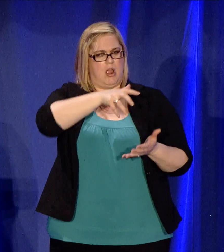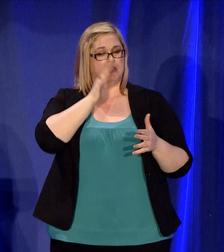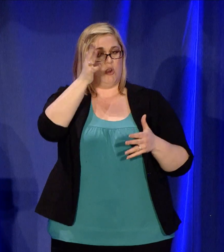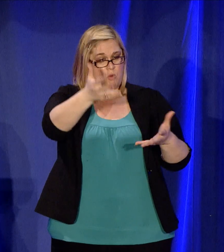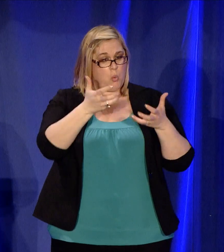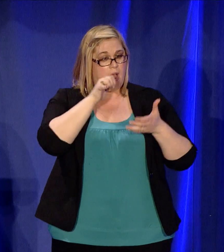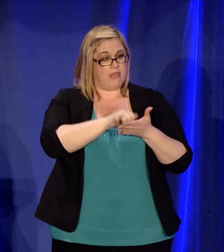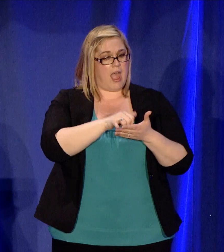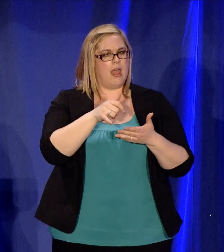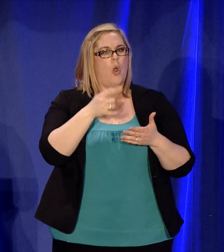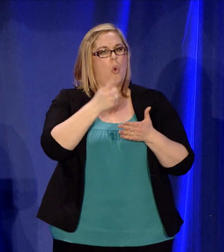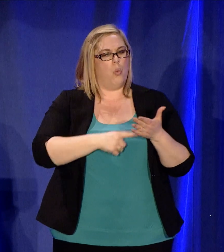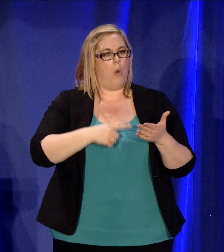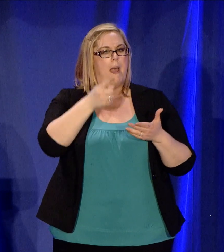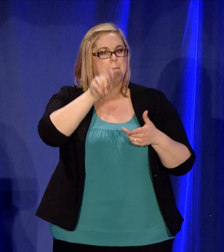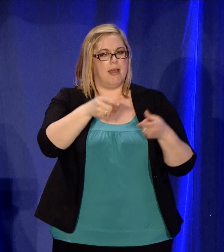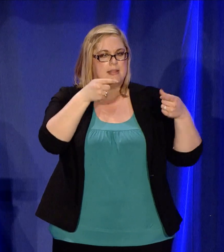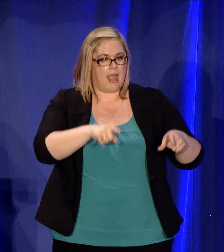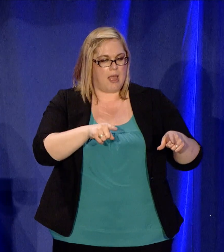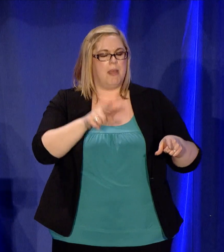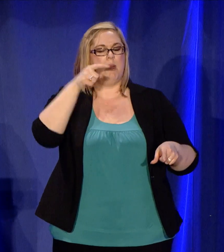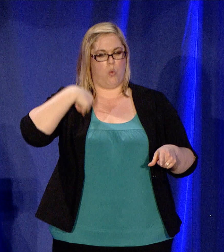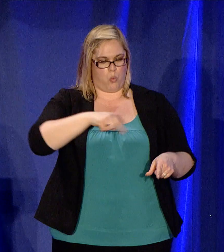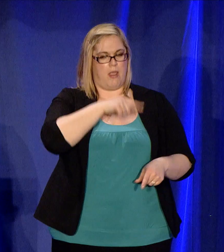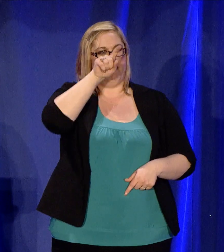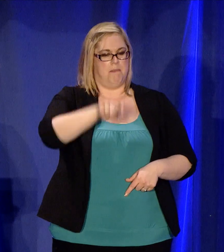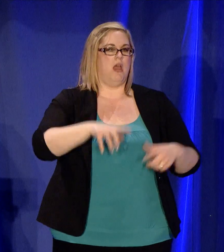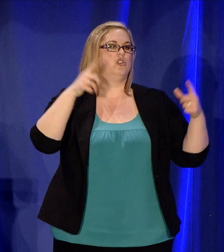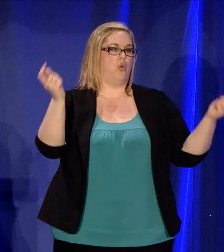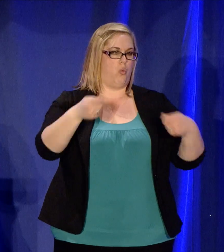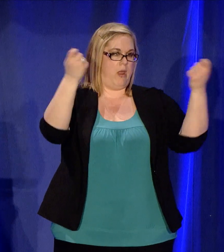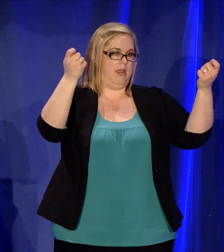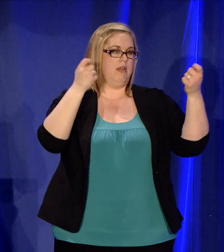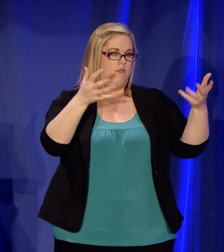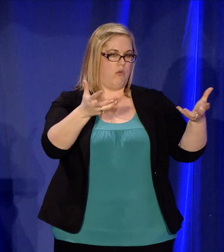future, we must win.